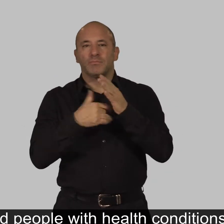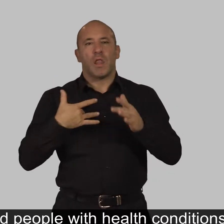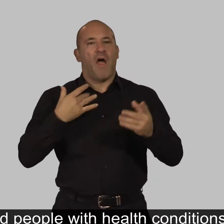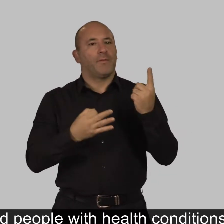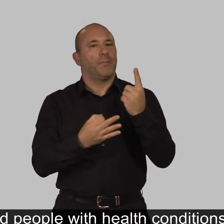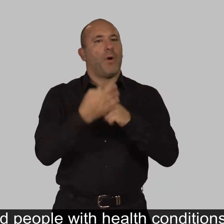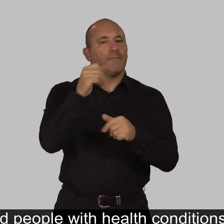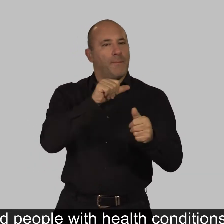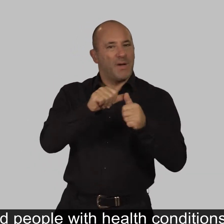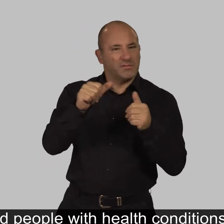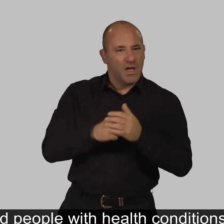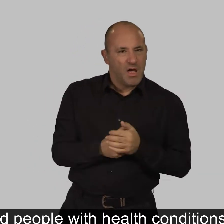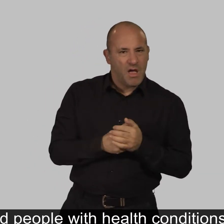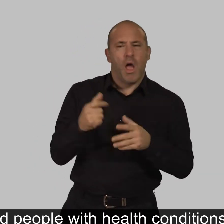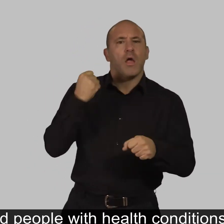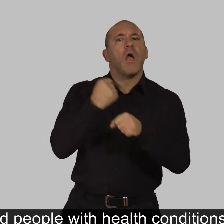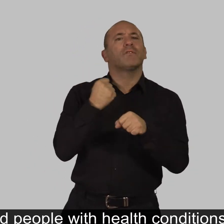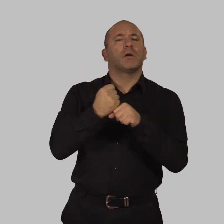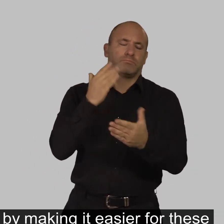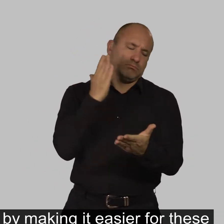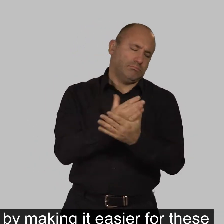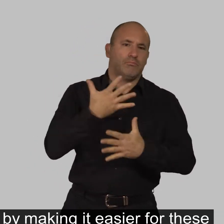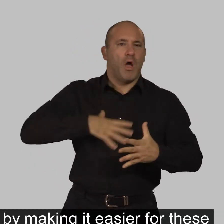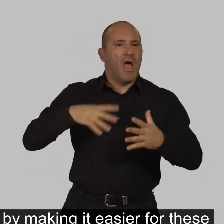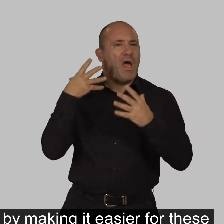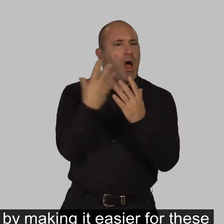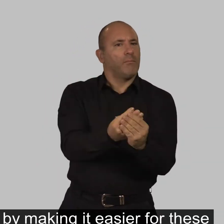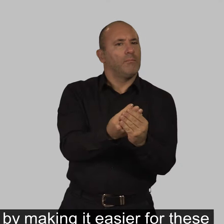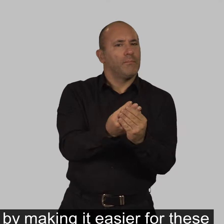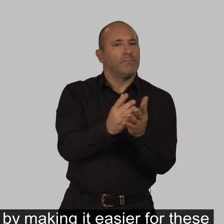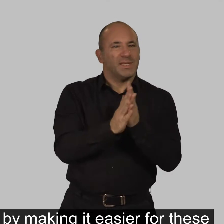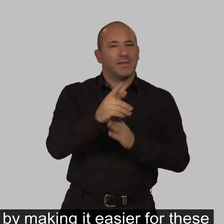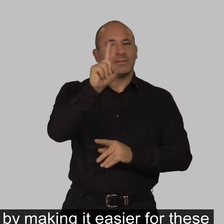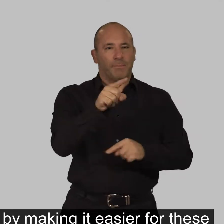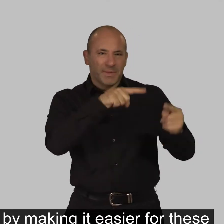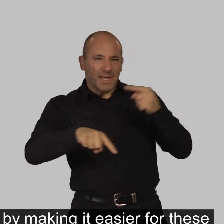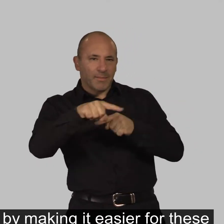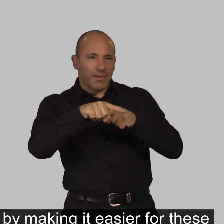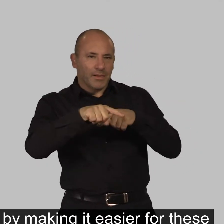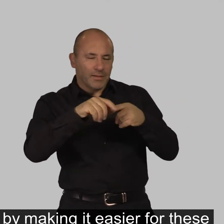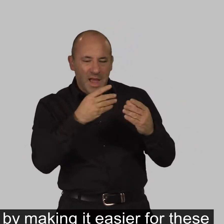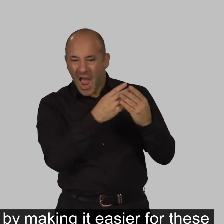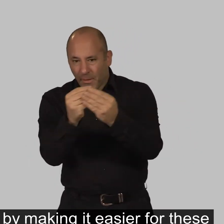conditions, and the government wants to help by making it easier for these people to help create